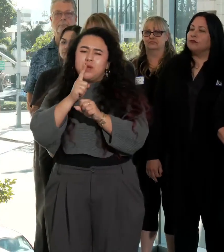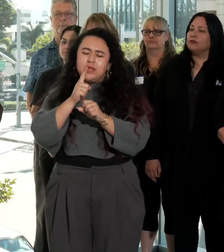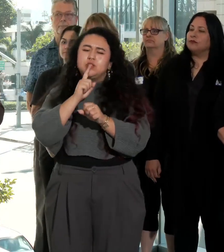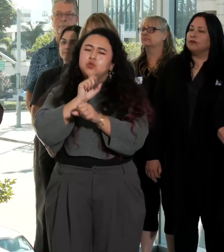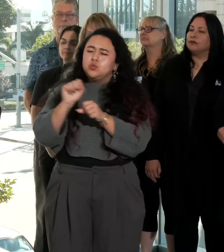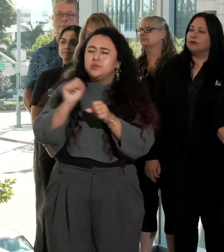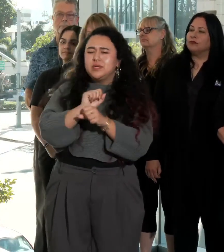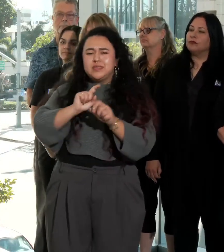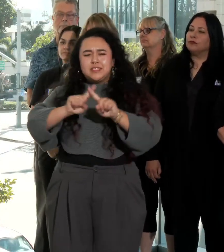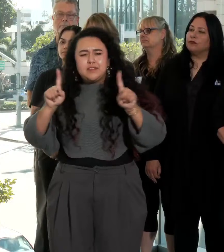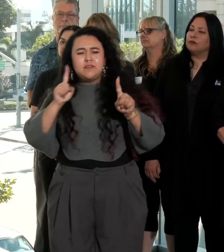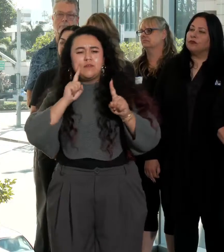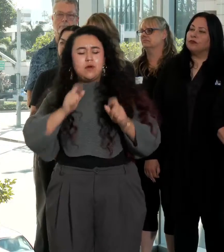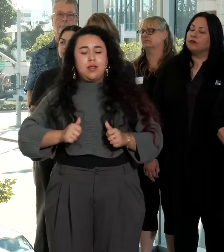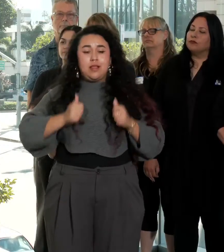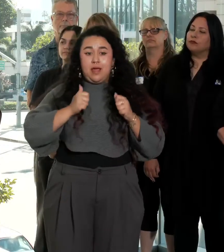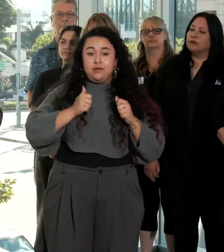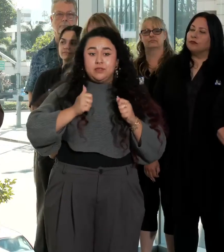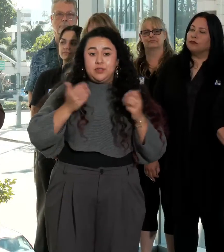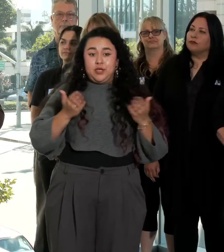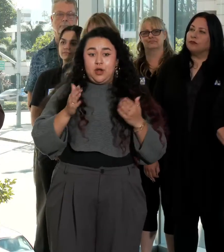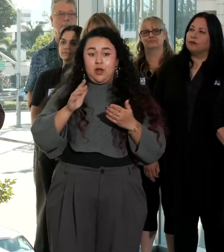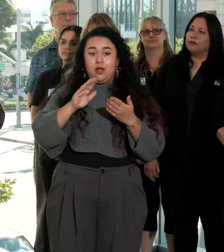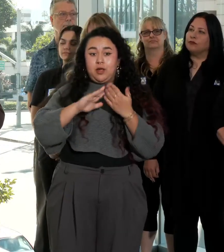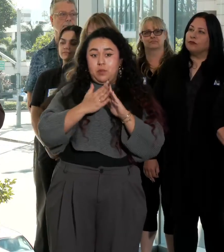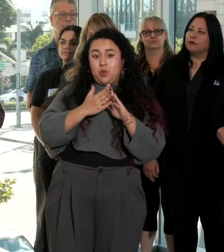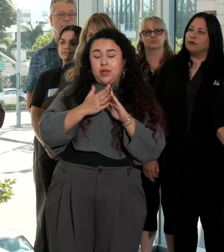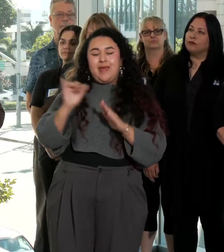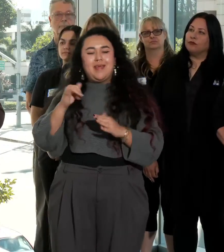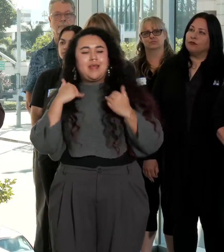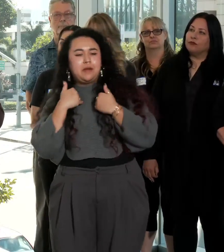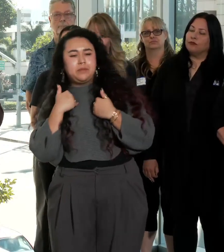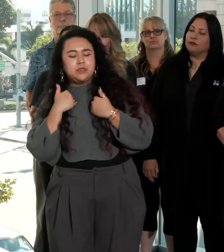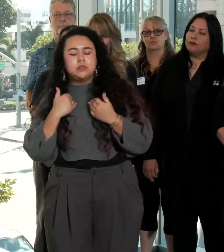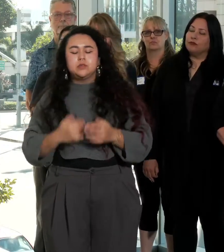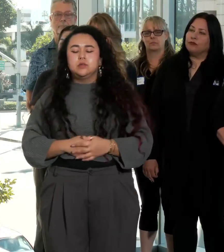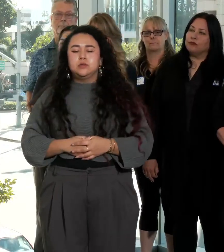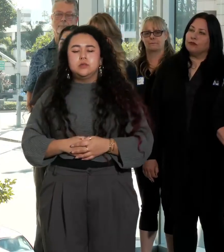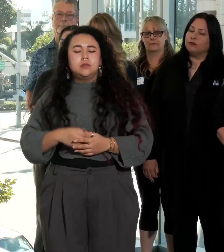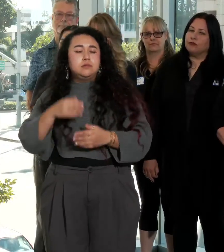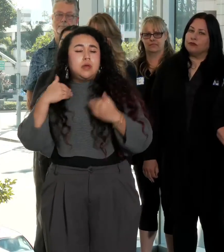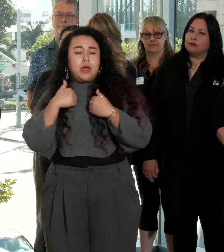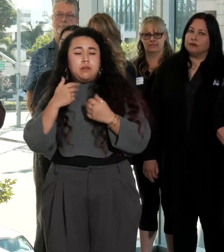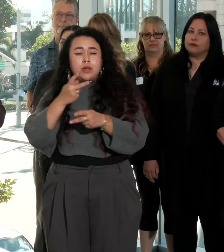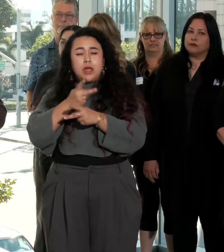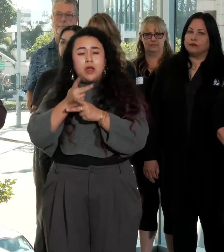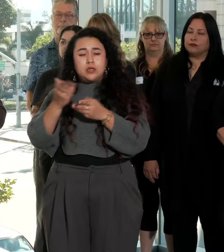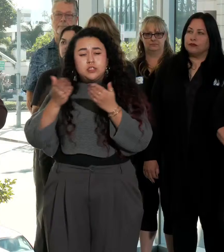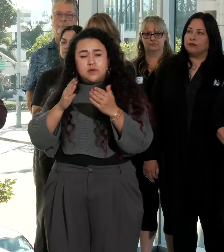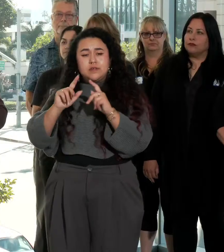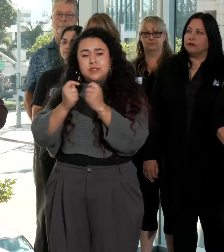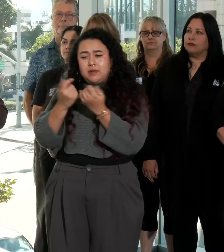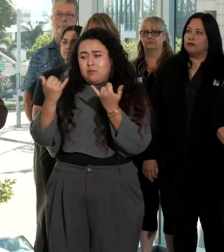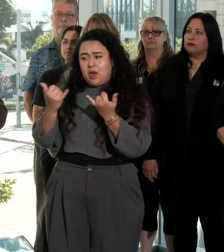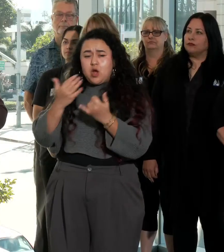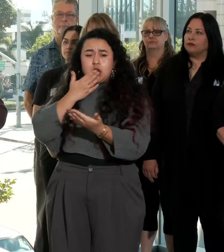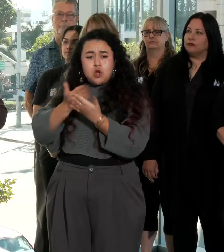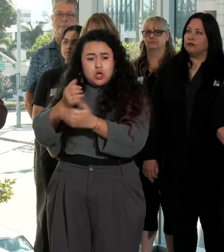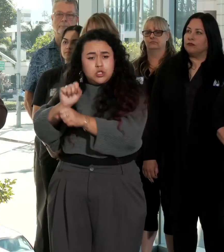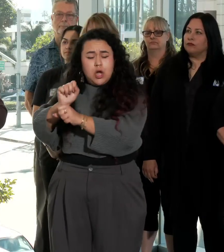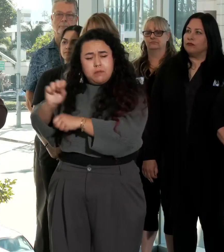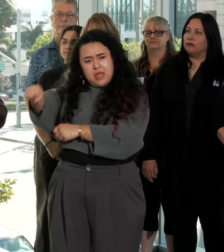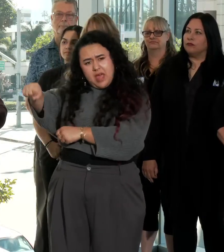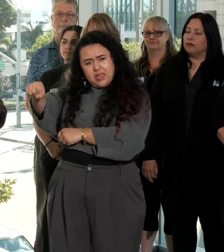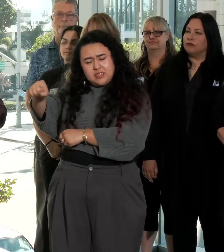in the lives of Long Beach communities and our animals. And so while our animal care services team is doing a great job, we have to